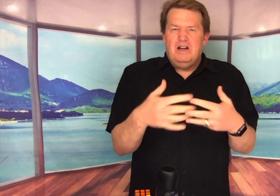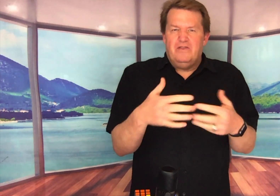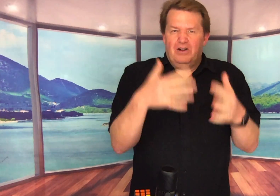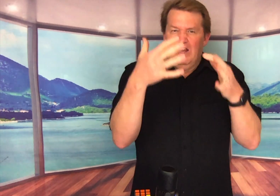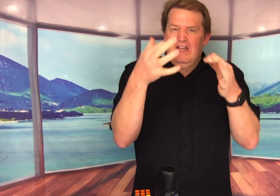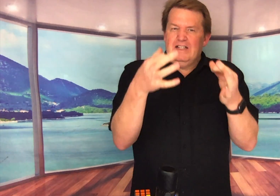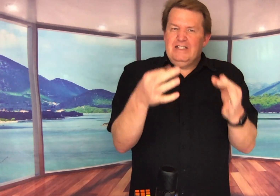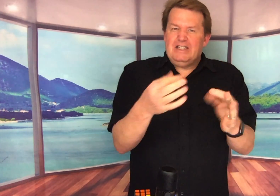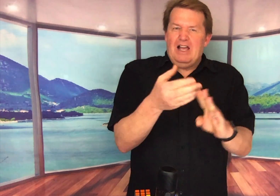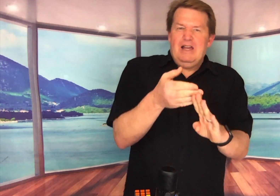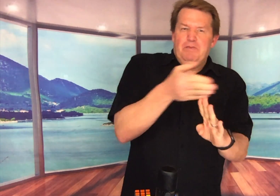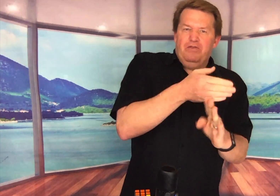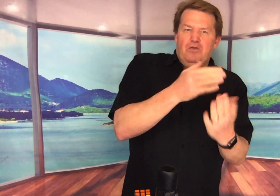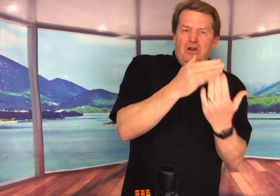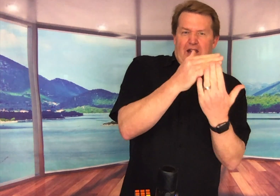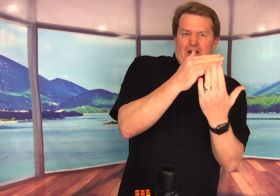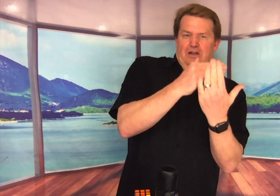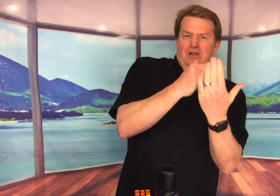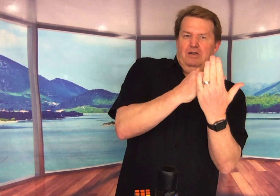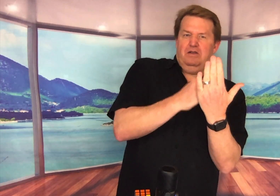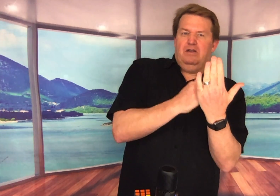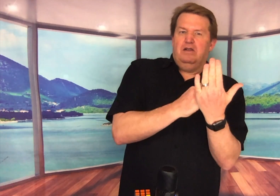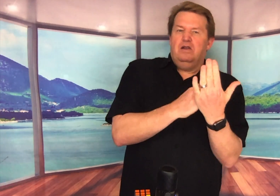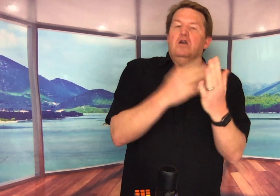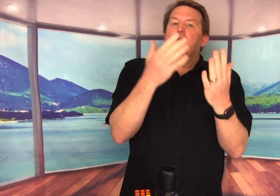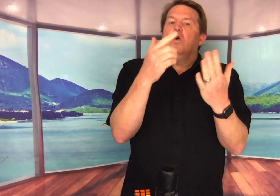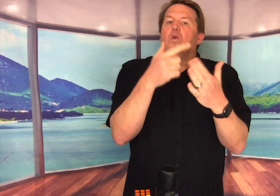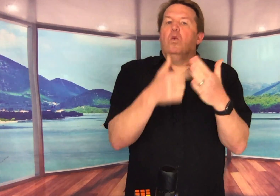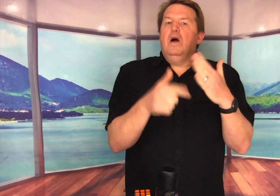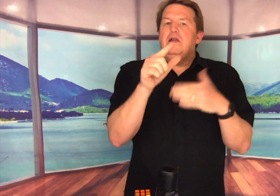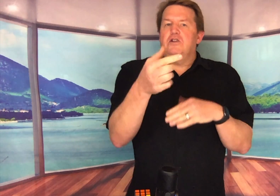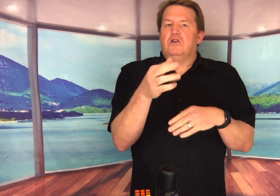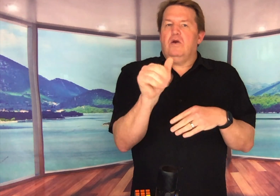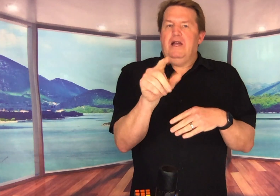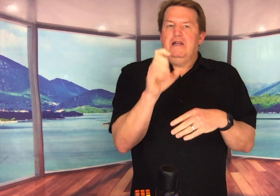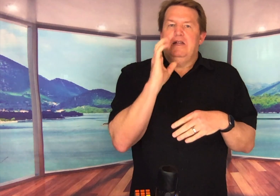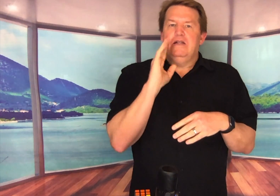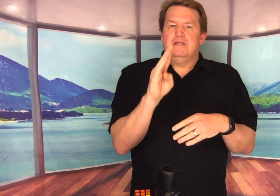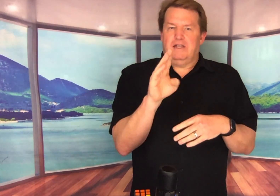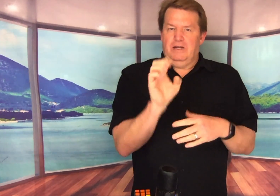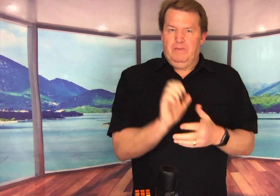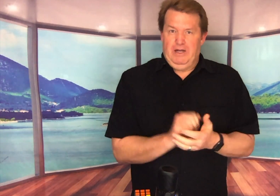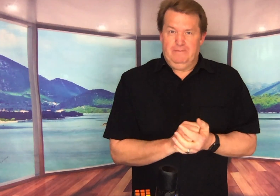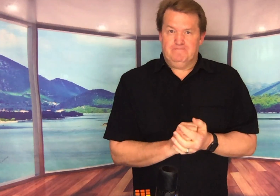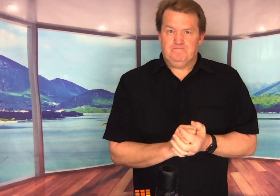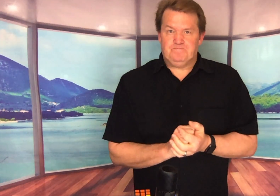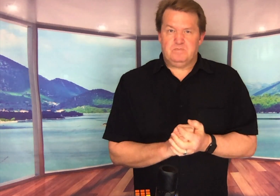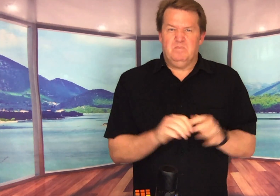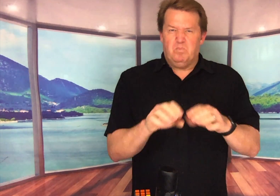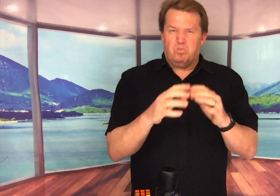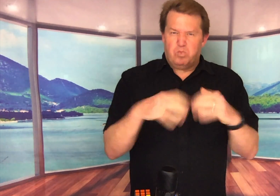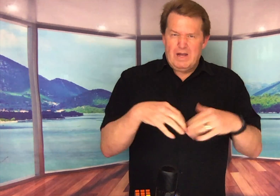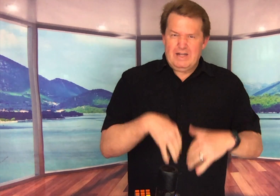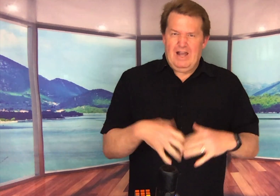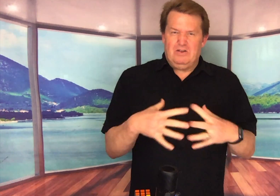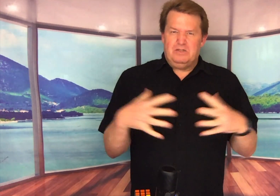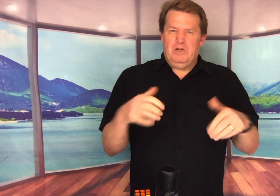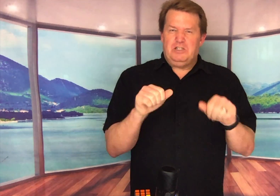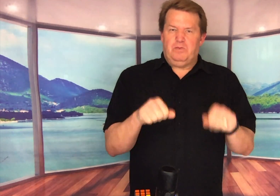whatever, decide beforehand what your grade is going to be. Break it down as much as